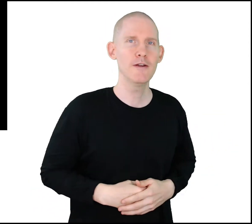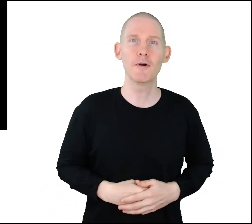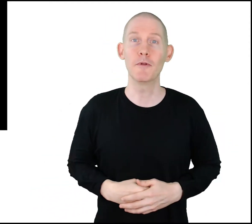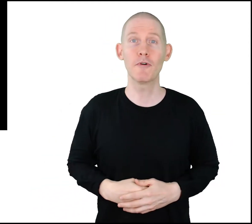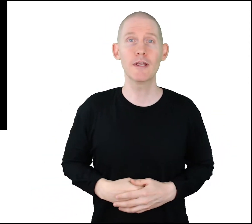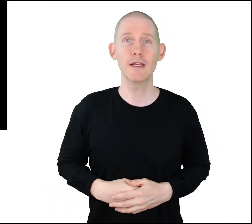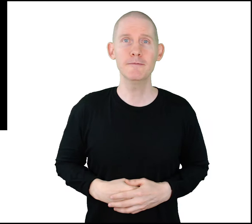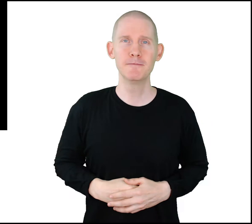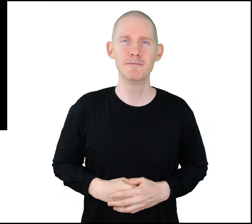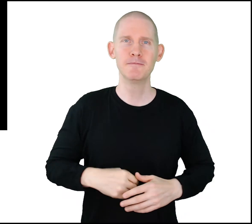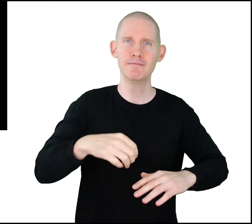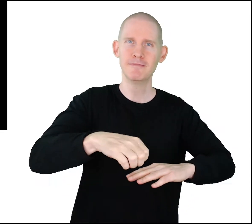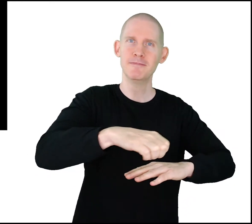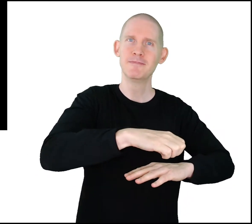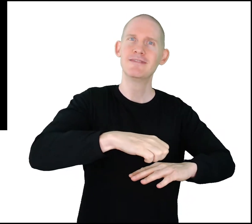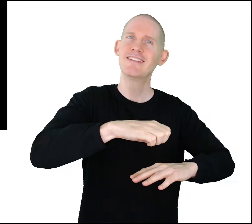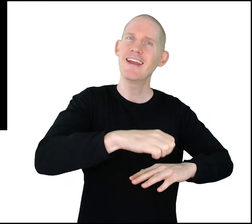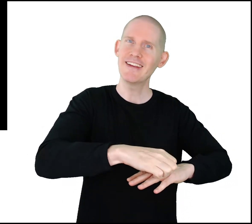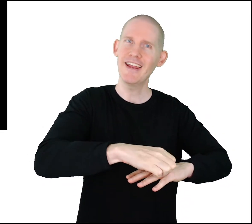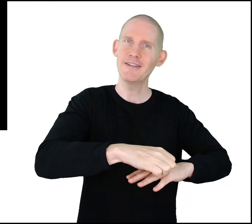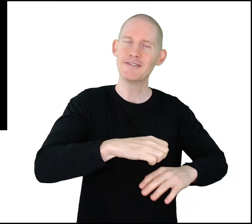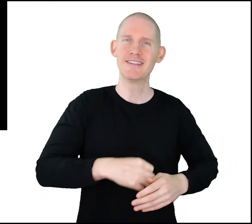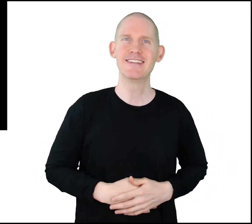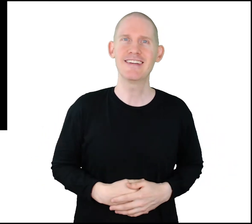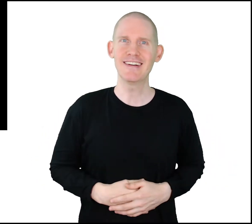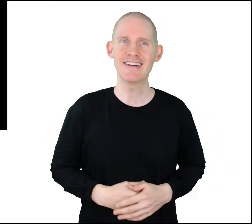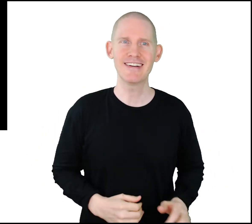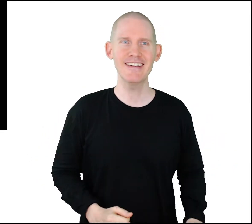From the front again. Engaged.